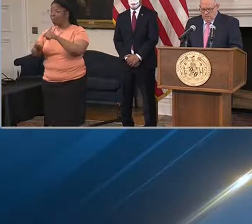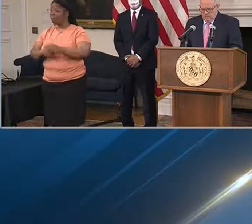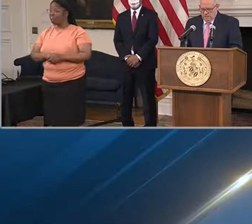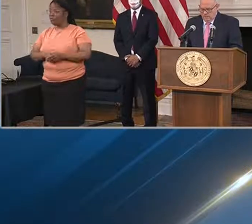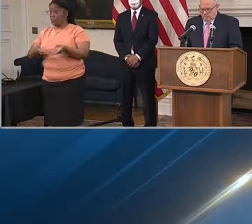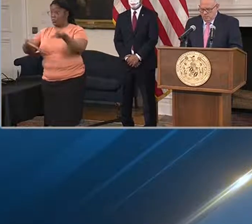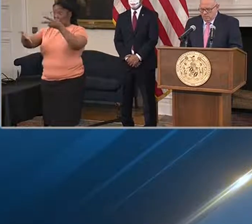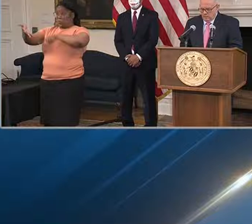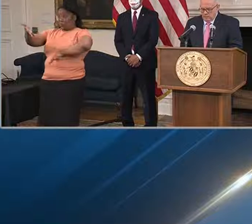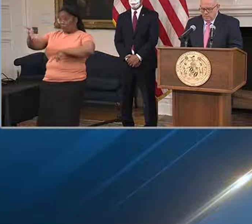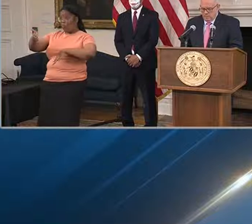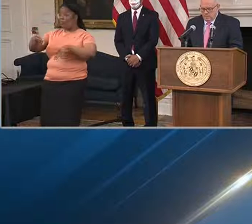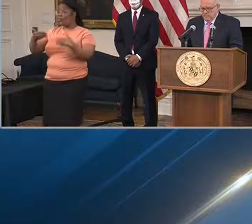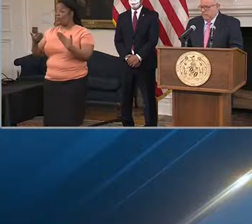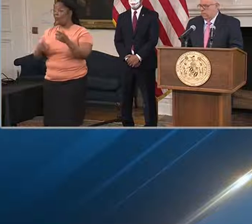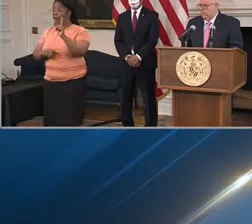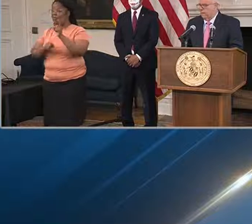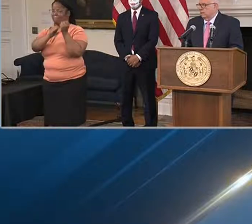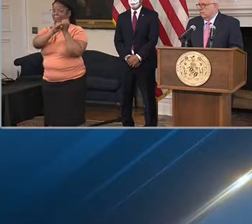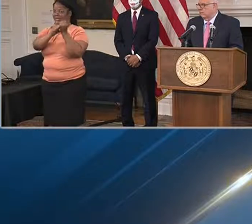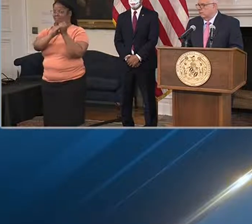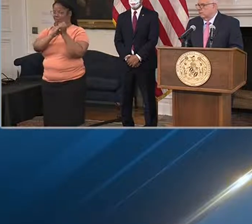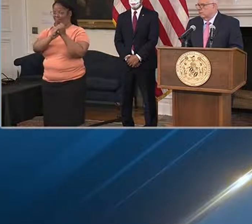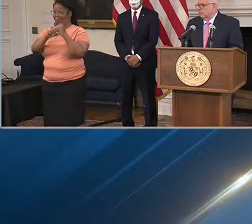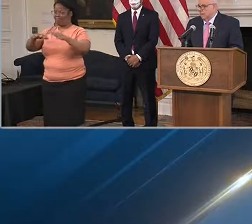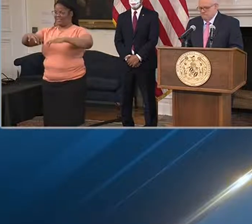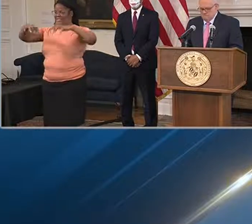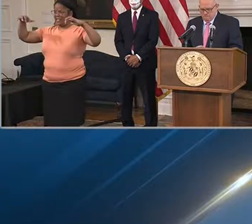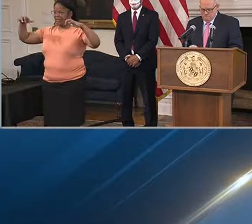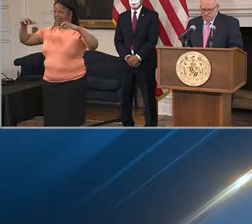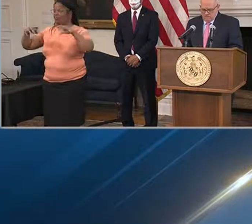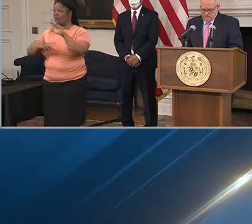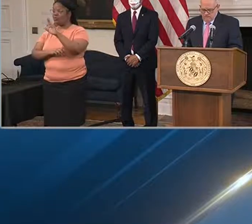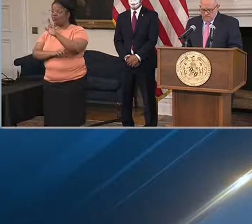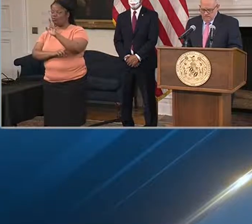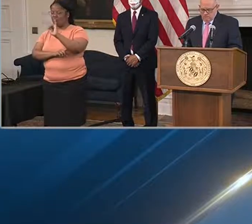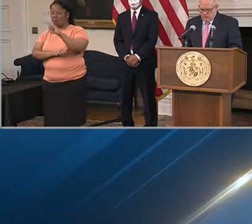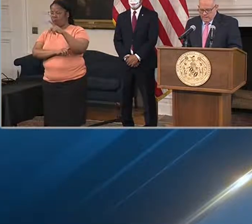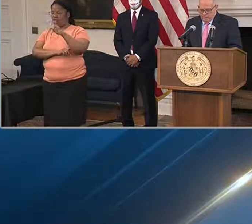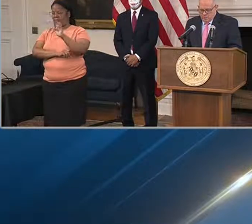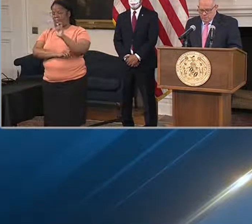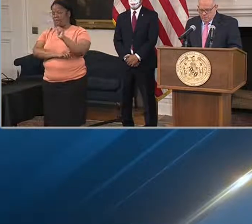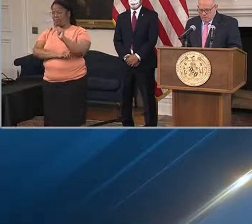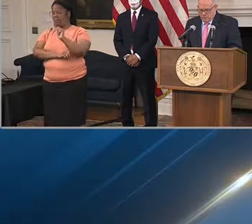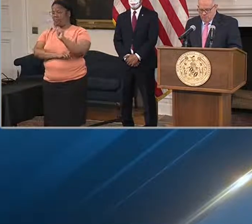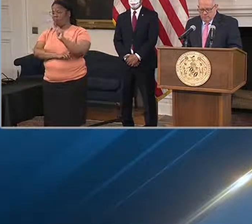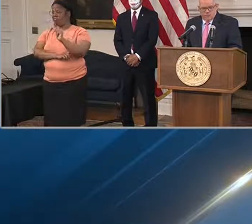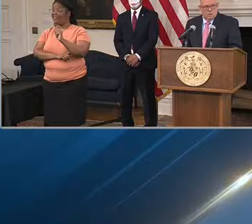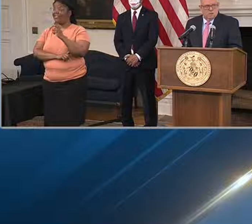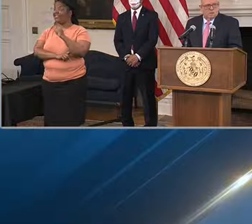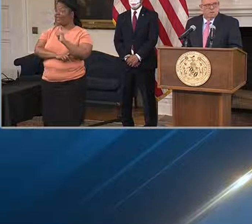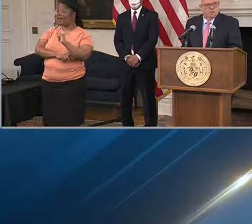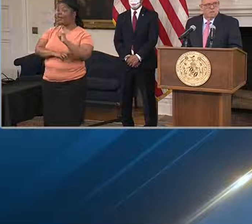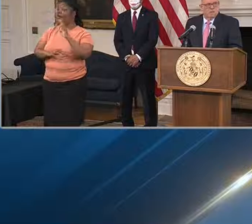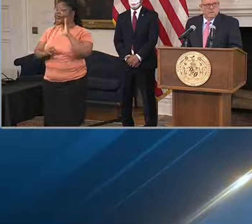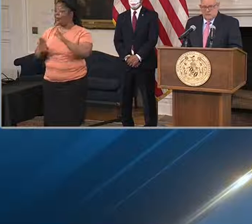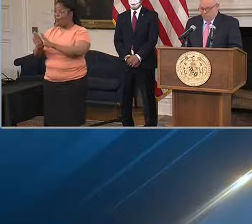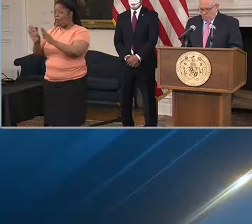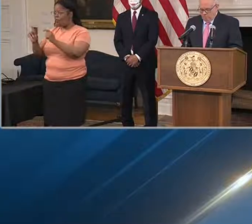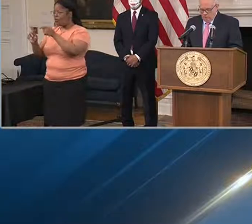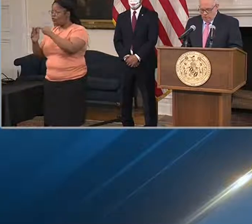19th, and at the Mall in Columbia in Howard County immediately after that. Friday, we successfully